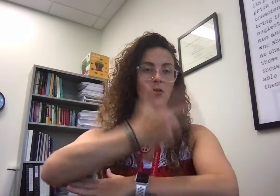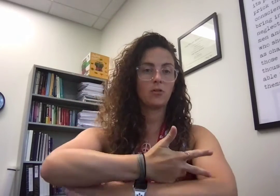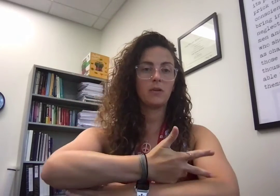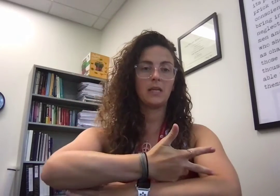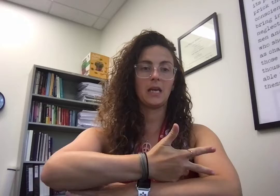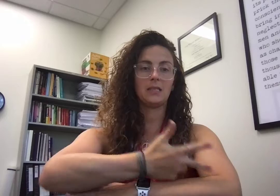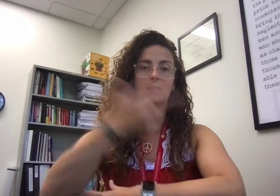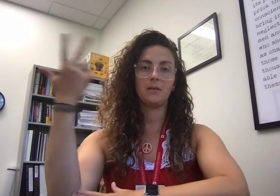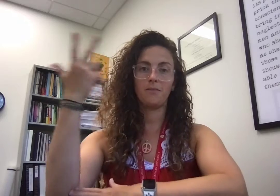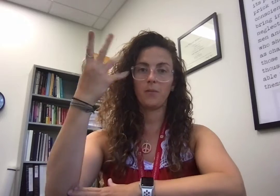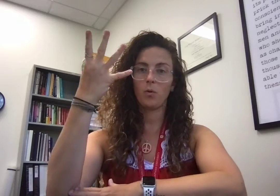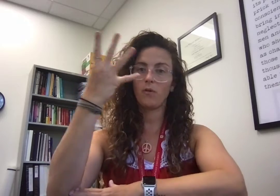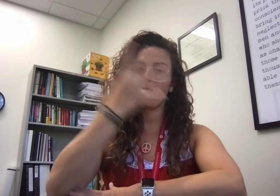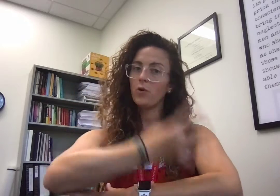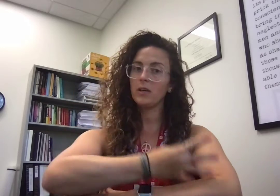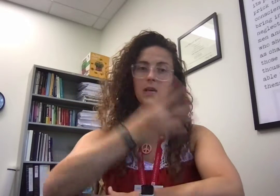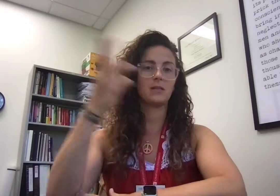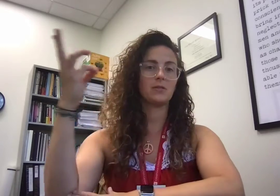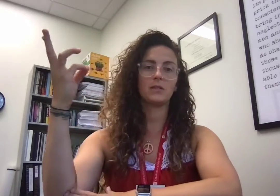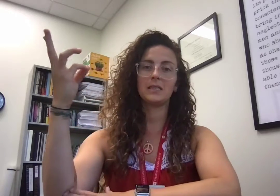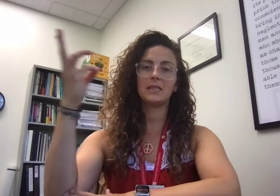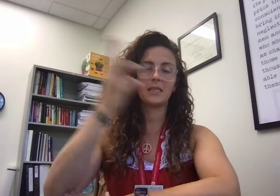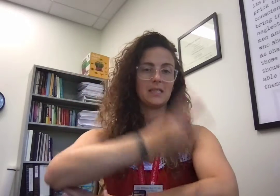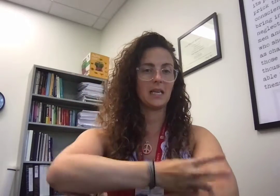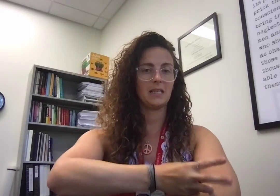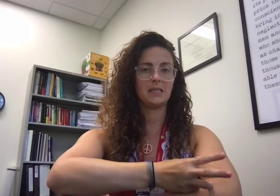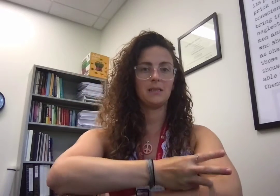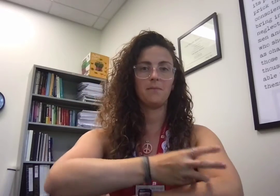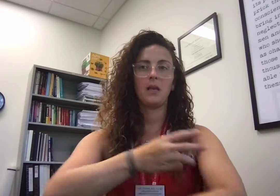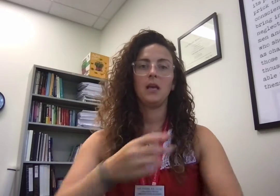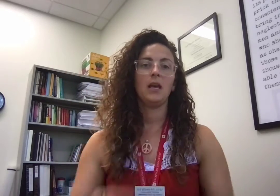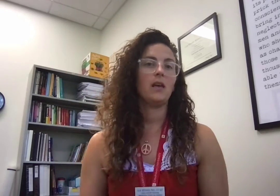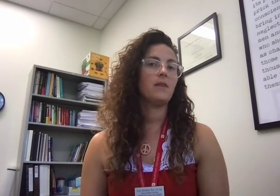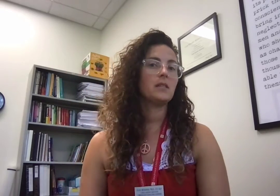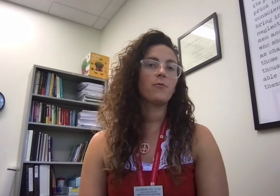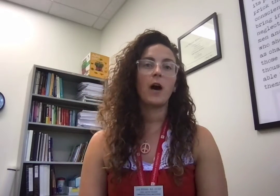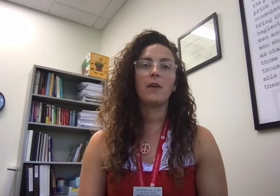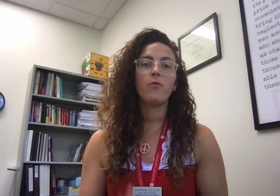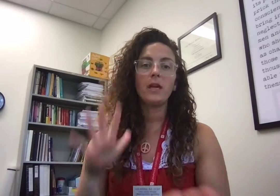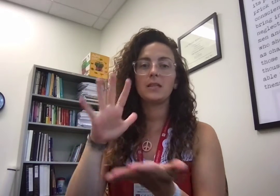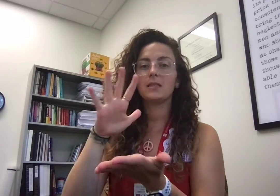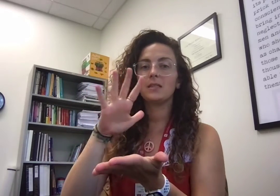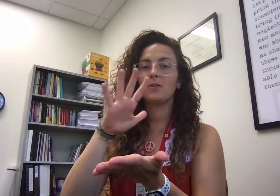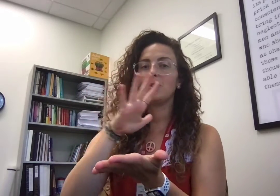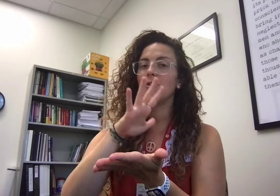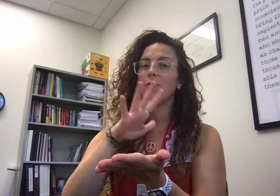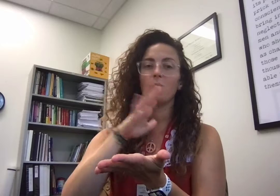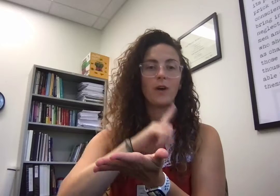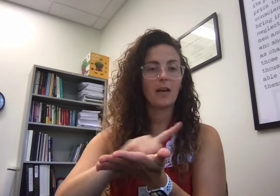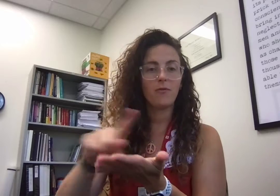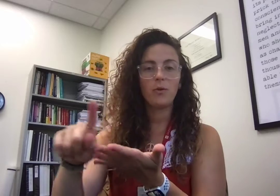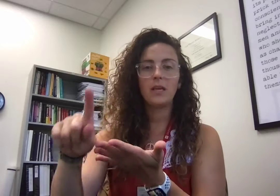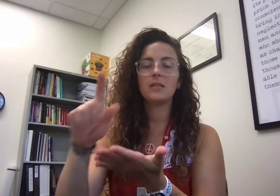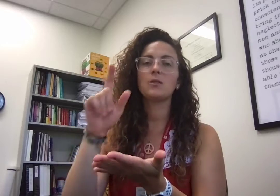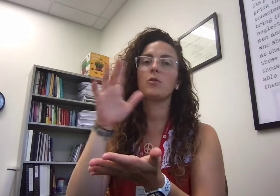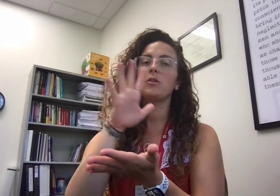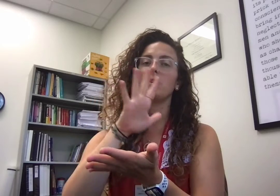3 days or 4 days or 6 days. If it's 5 weeks, you can do 5 weeks, or you can